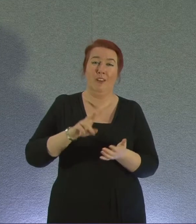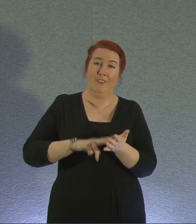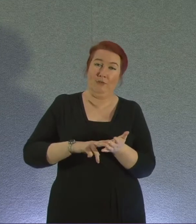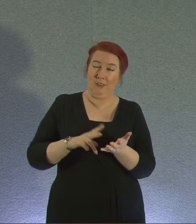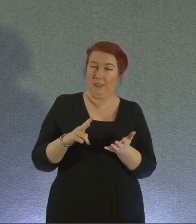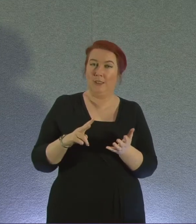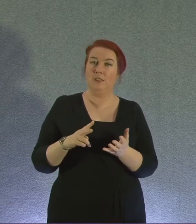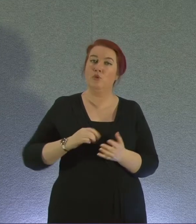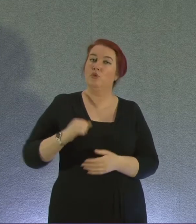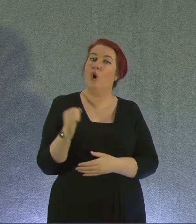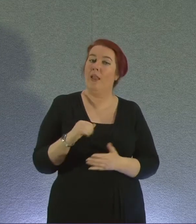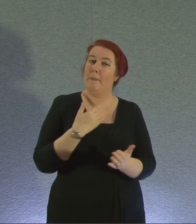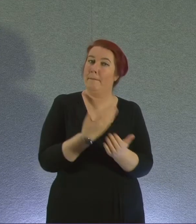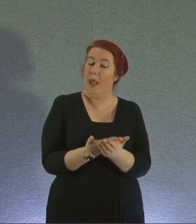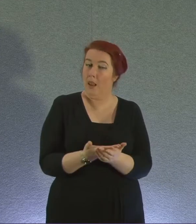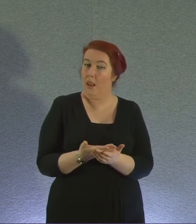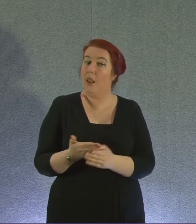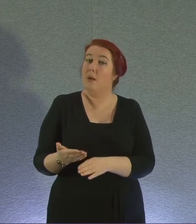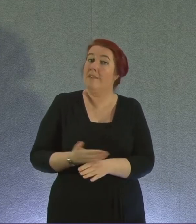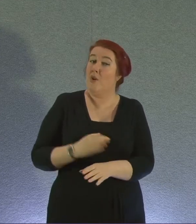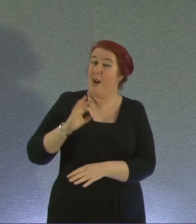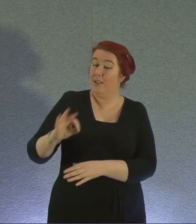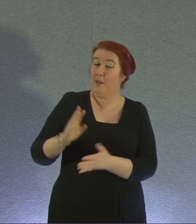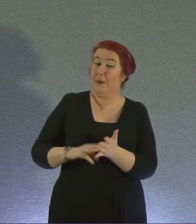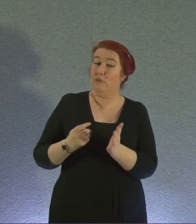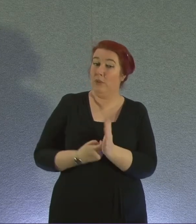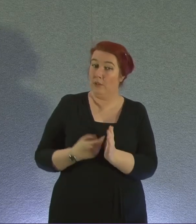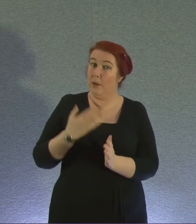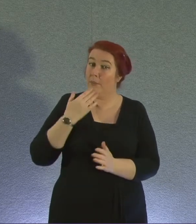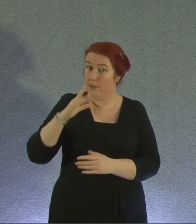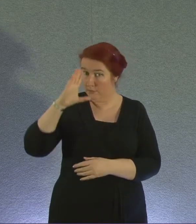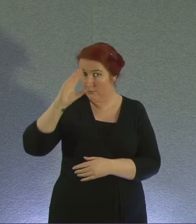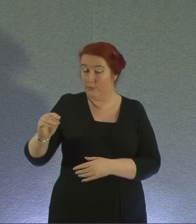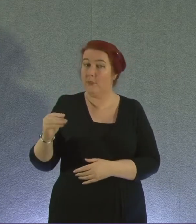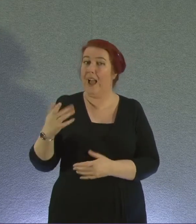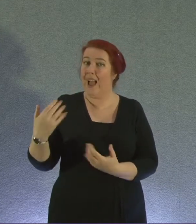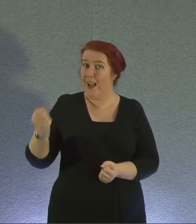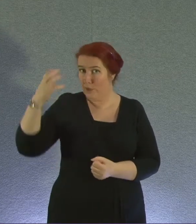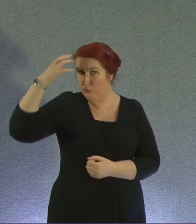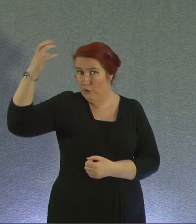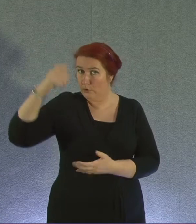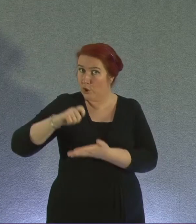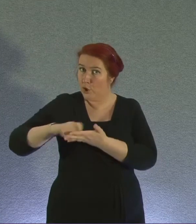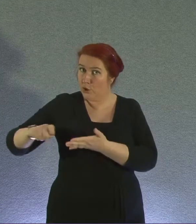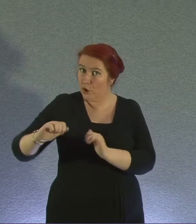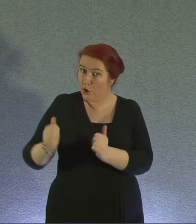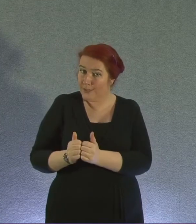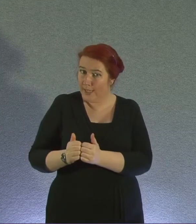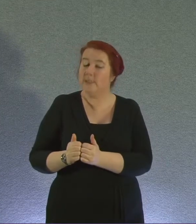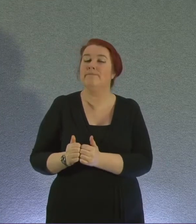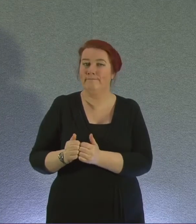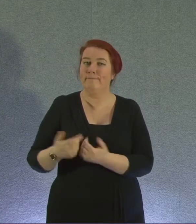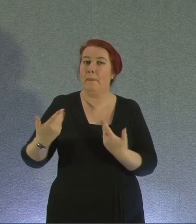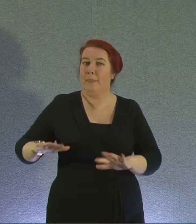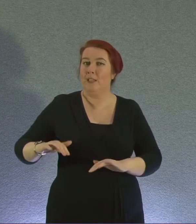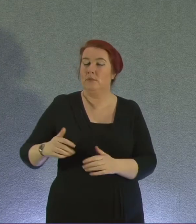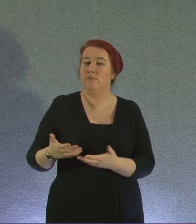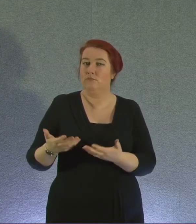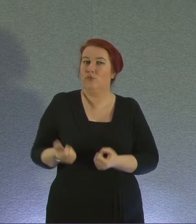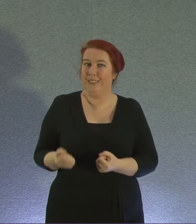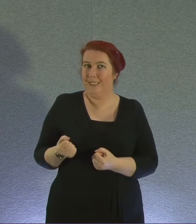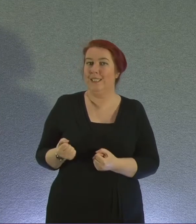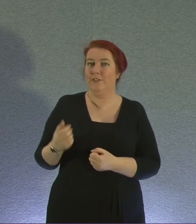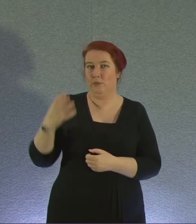invite Michael Russell to open the debate, could I call on him to signify Crown consent to this bill? Crown consent has been received. Thank you very